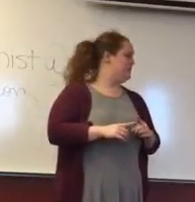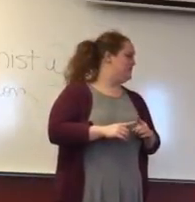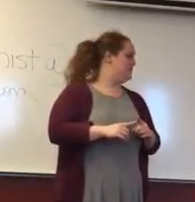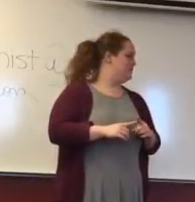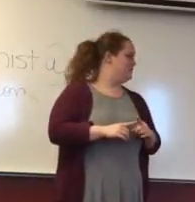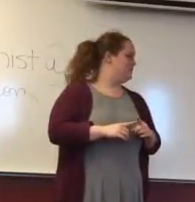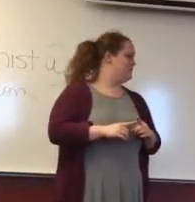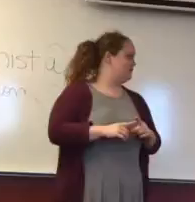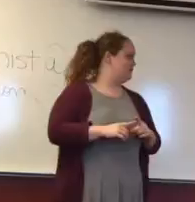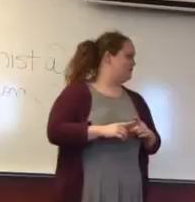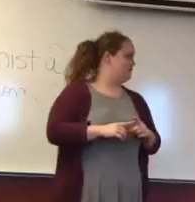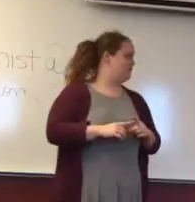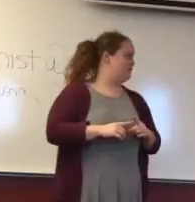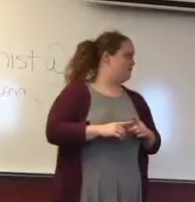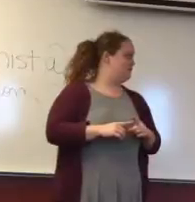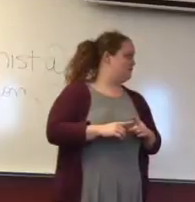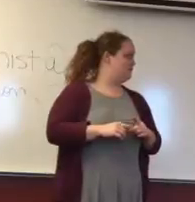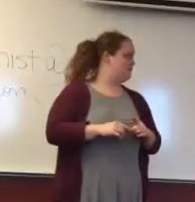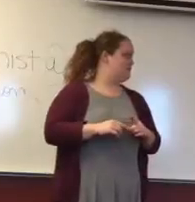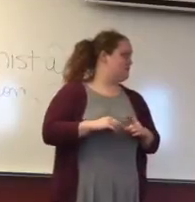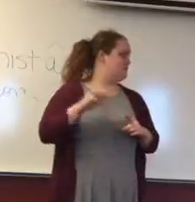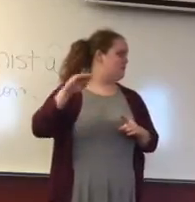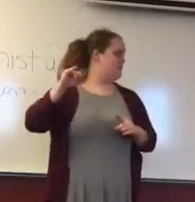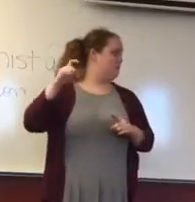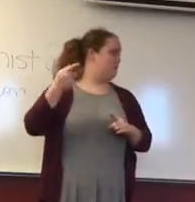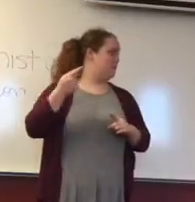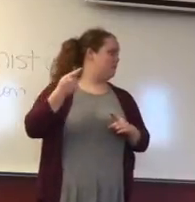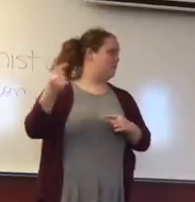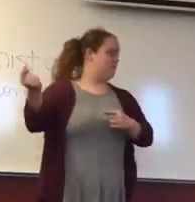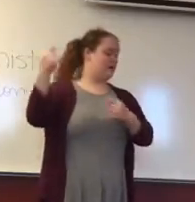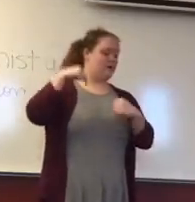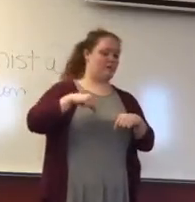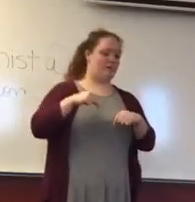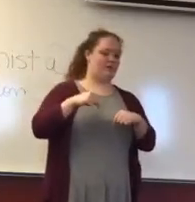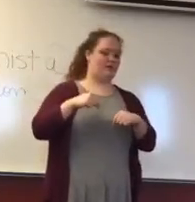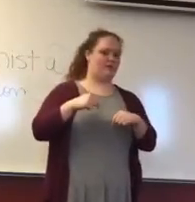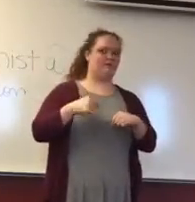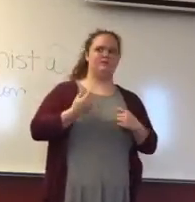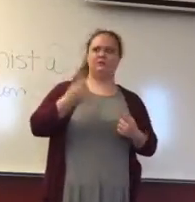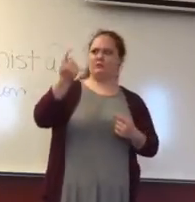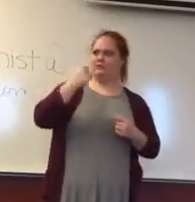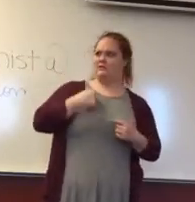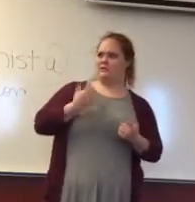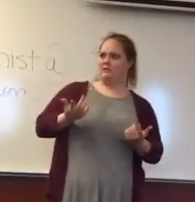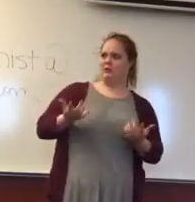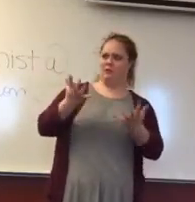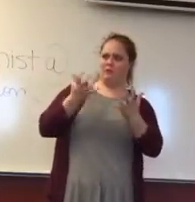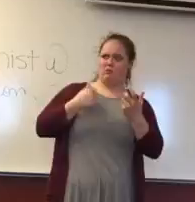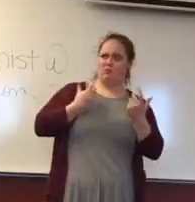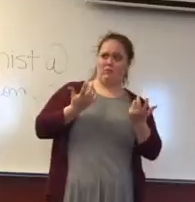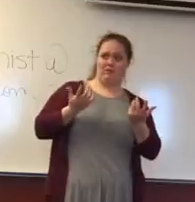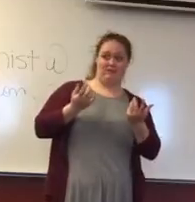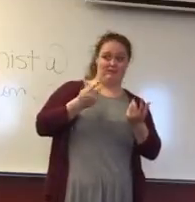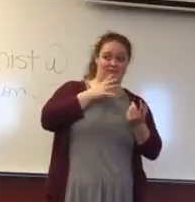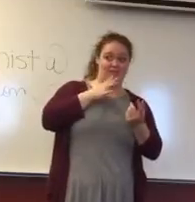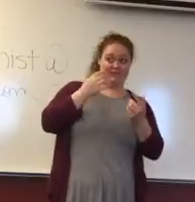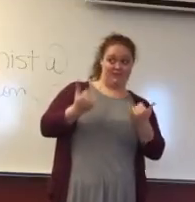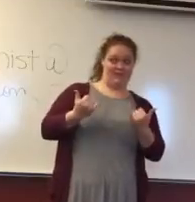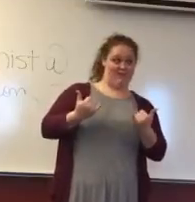out, and Mig was like, everything okay? And I said, didn't you tell me you wanted to talk to me? He was like, I need to talk to you right now.